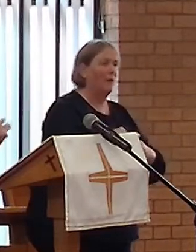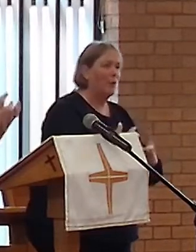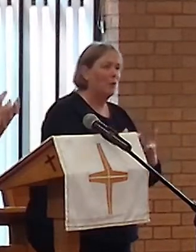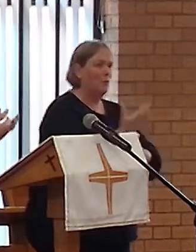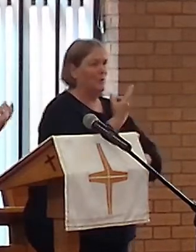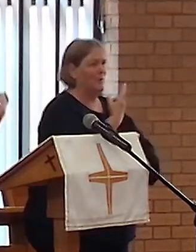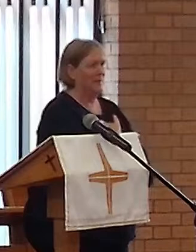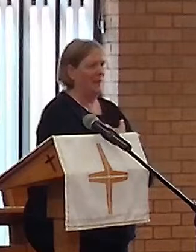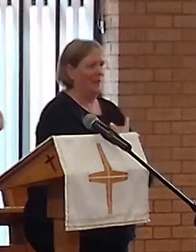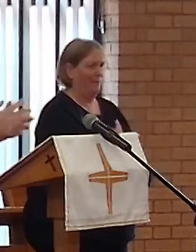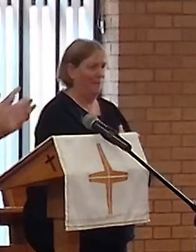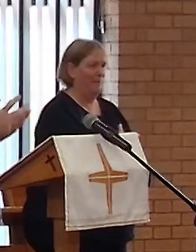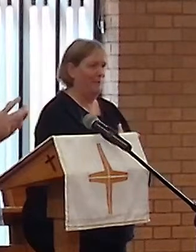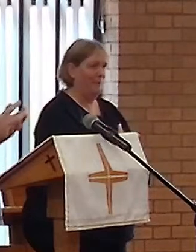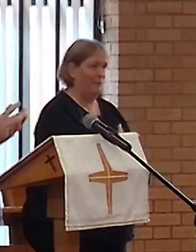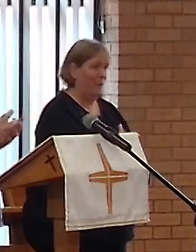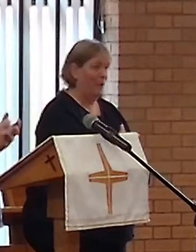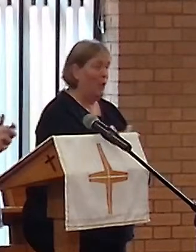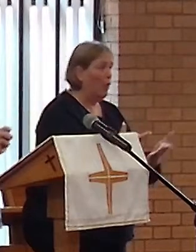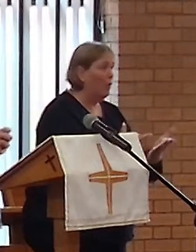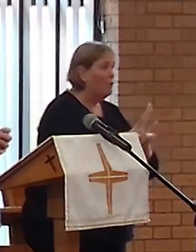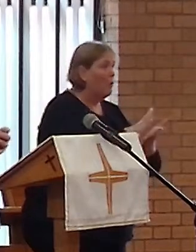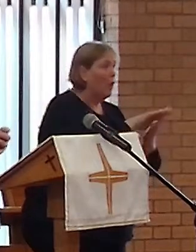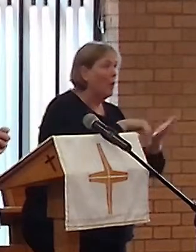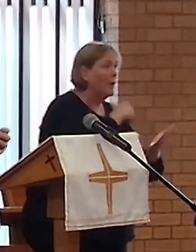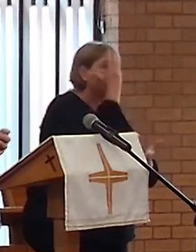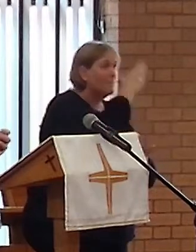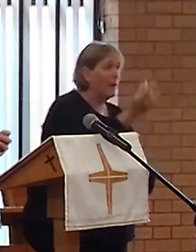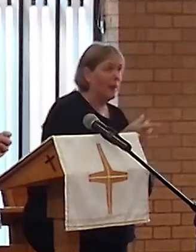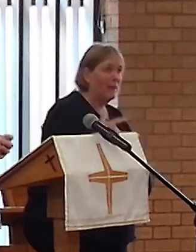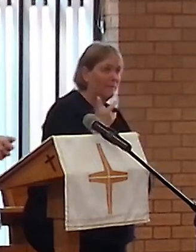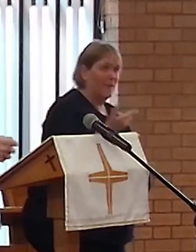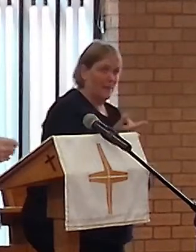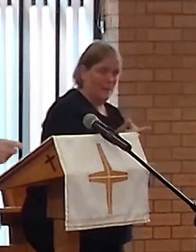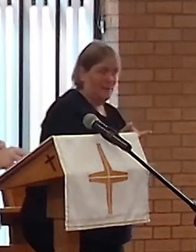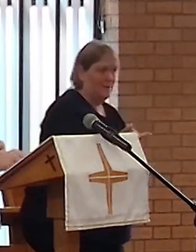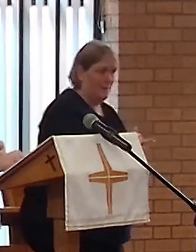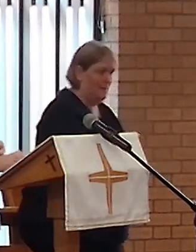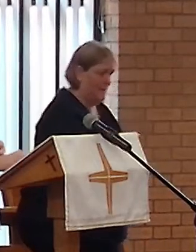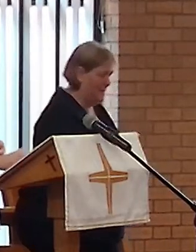Living through the Holy Spirit who we have received.